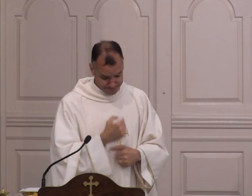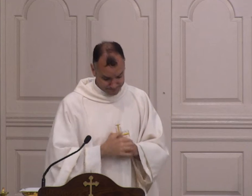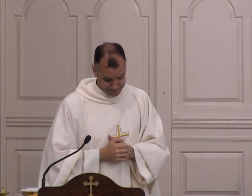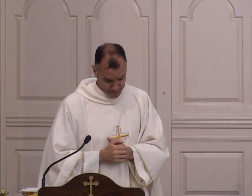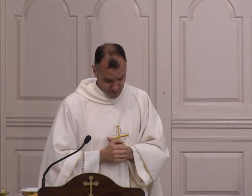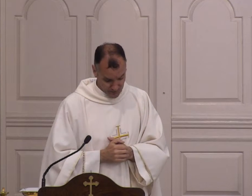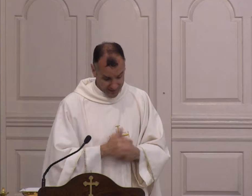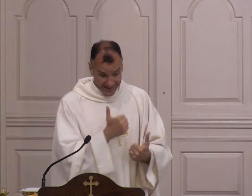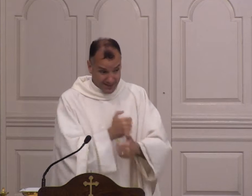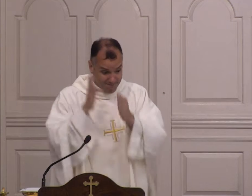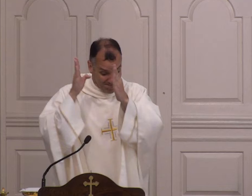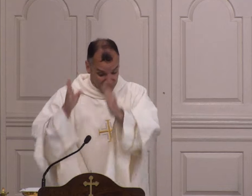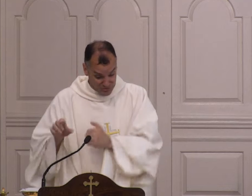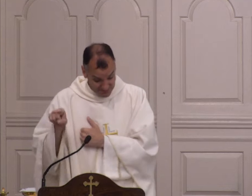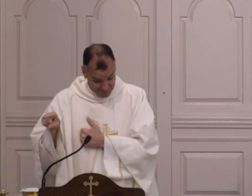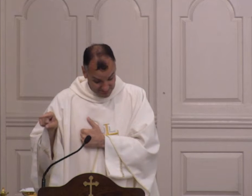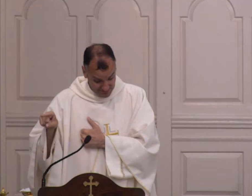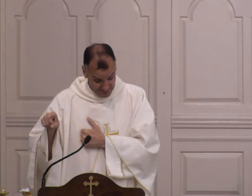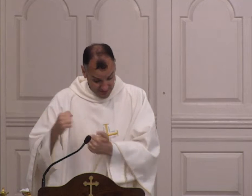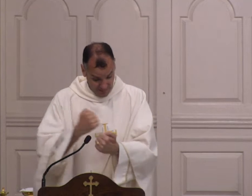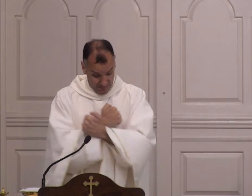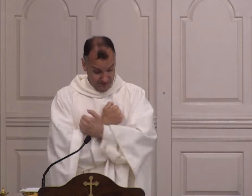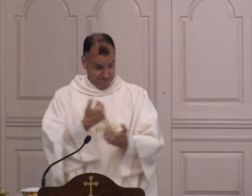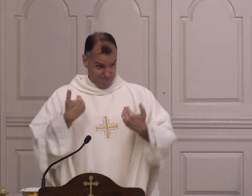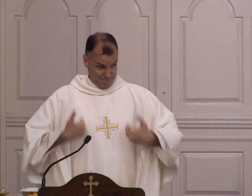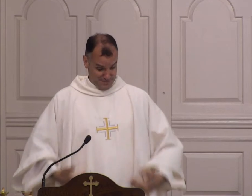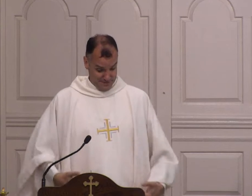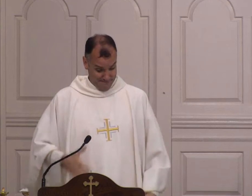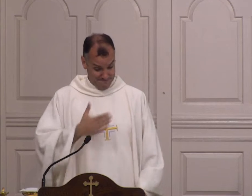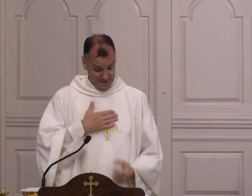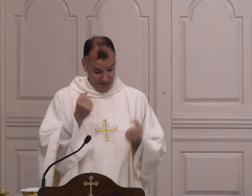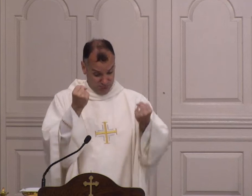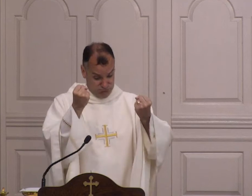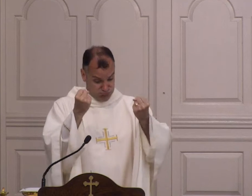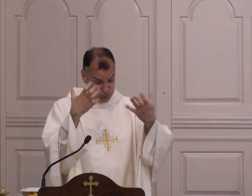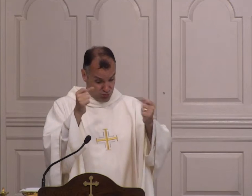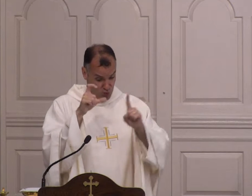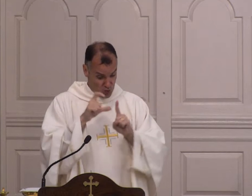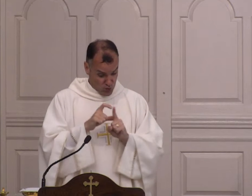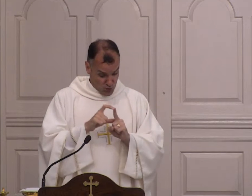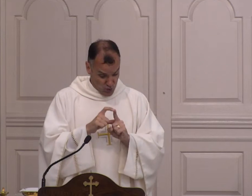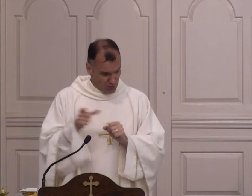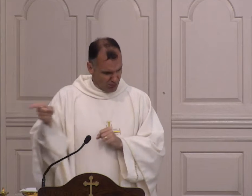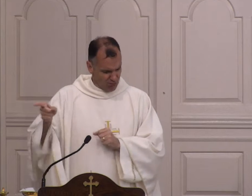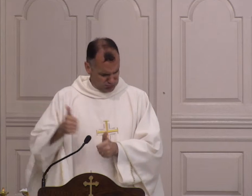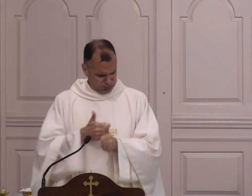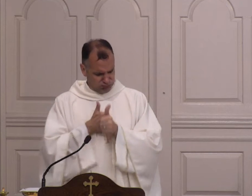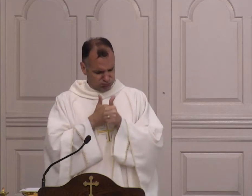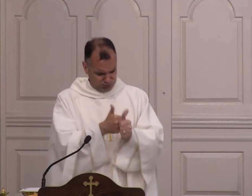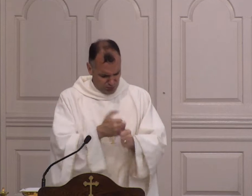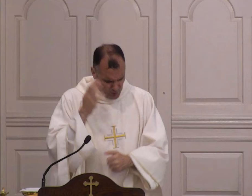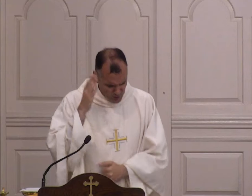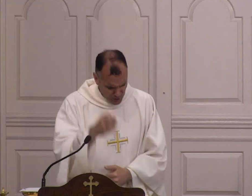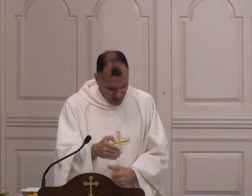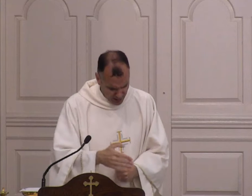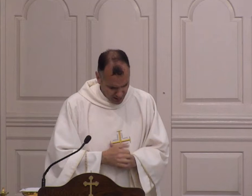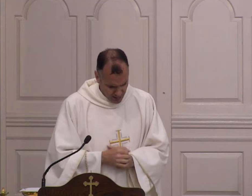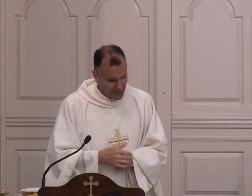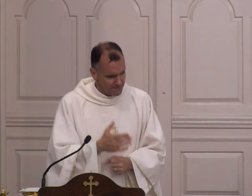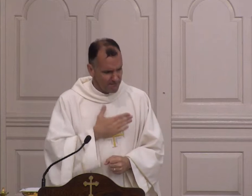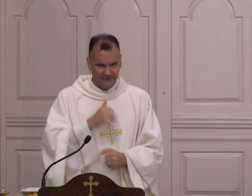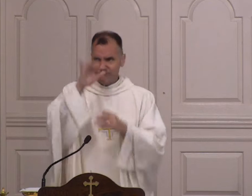Jesus answered and said to him, Whoever loves me will keep my